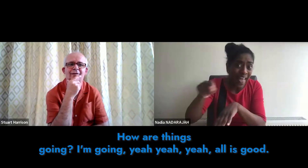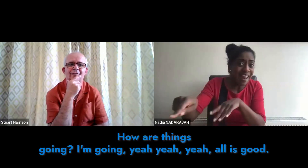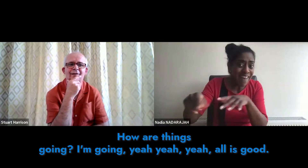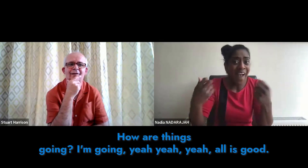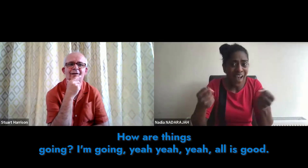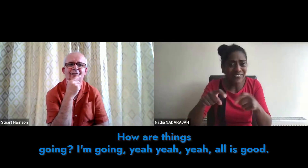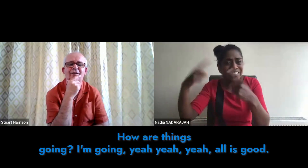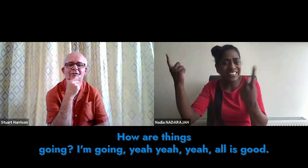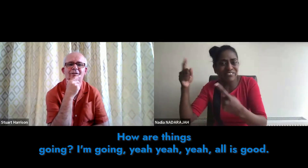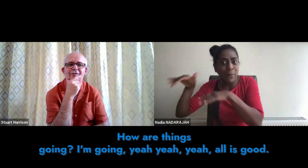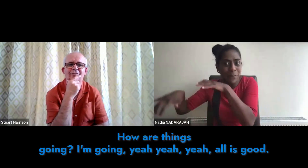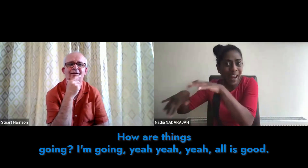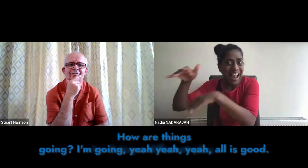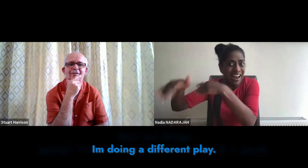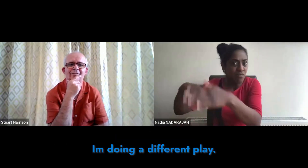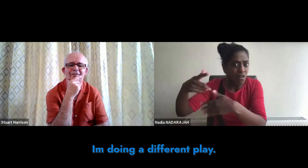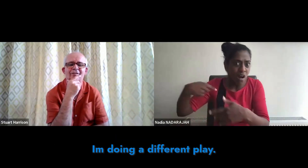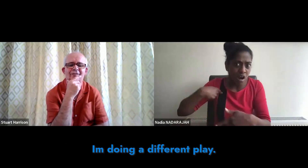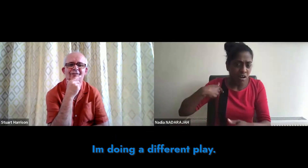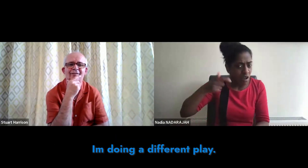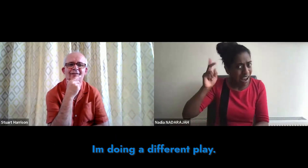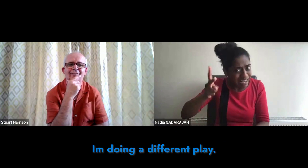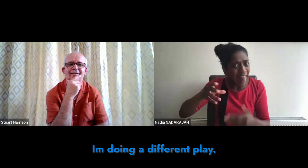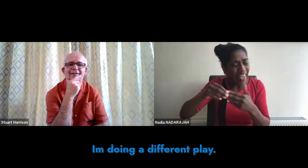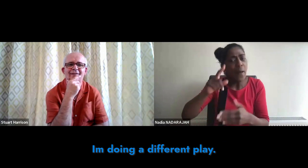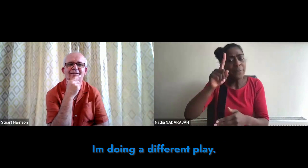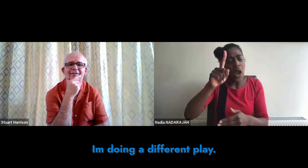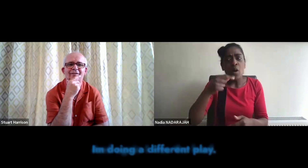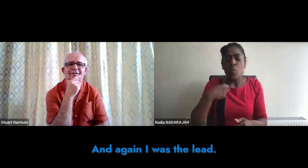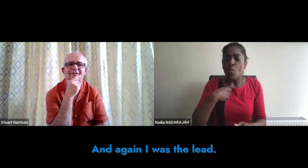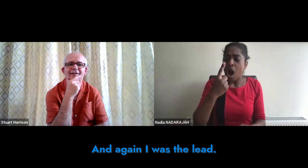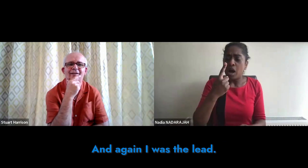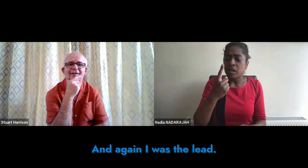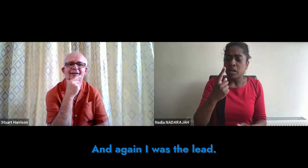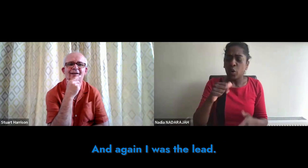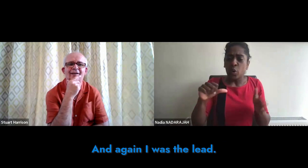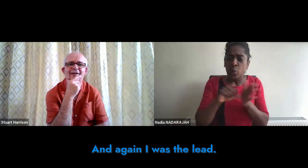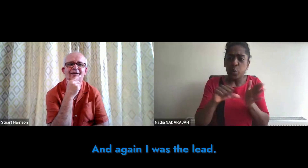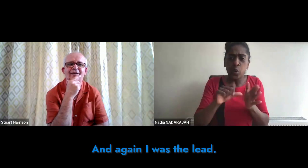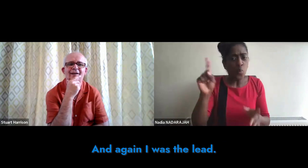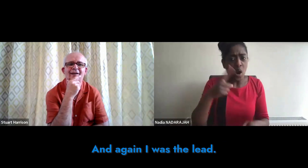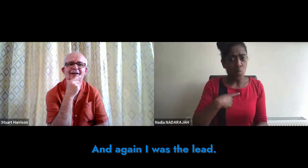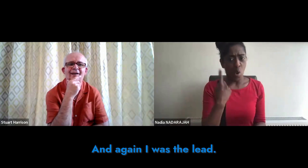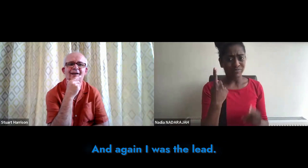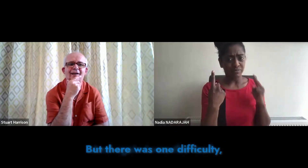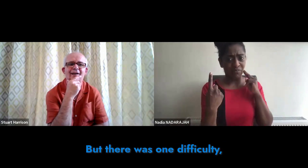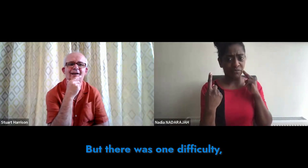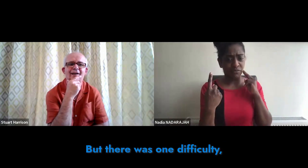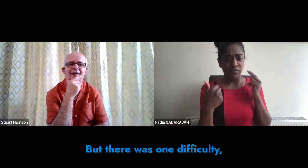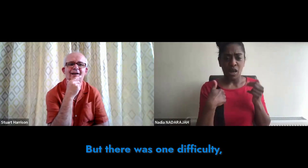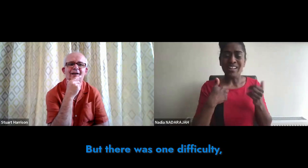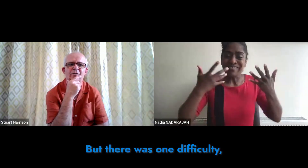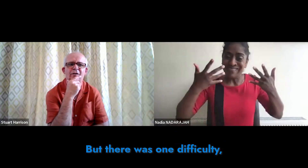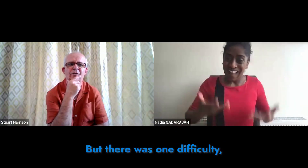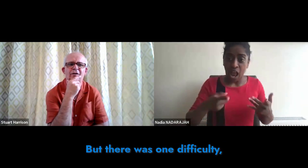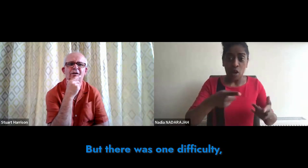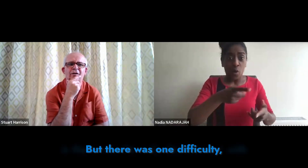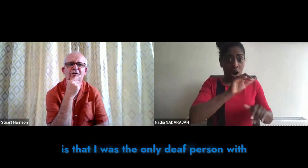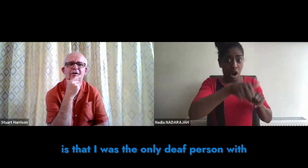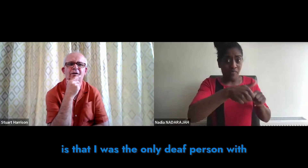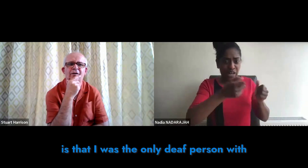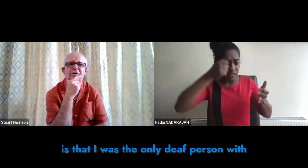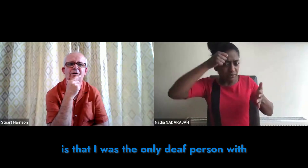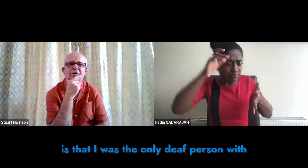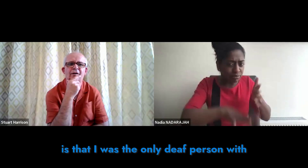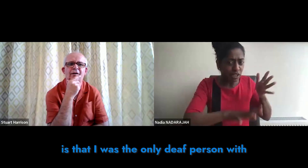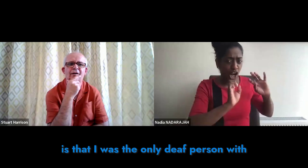going, yeah, all is good. I'm doing a different play. And again, I was the lead. But there was one difficulty